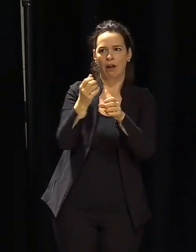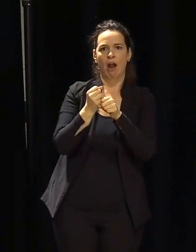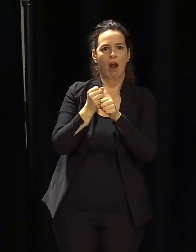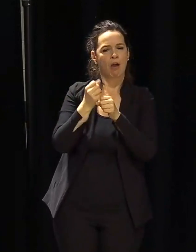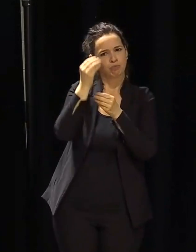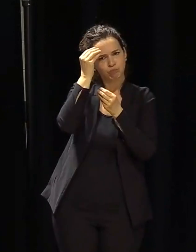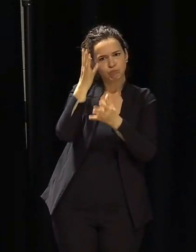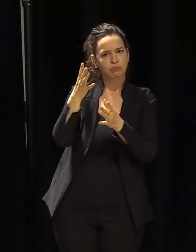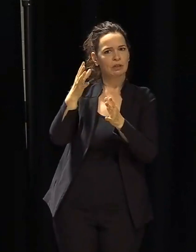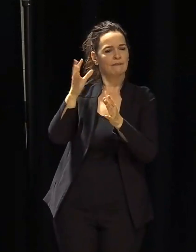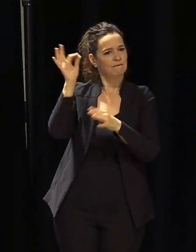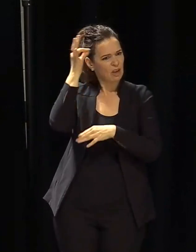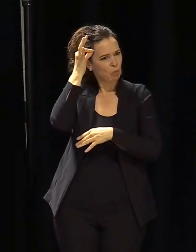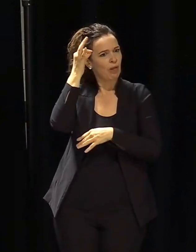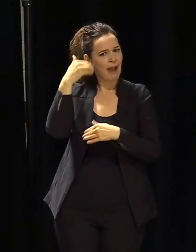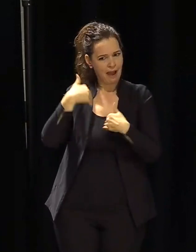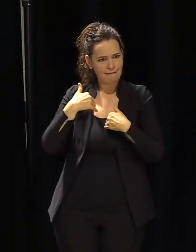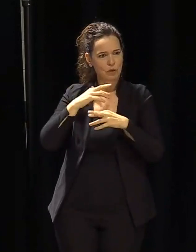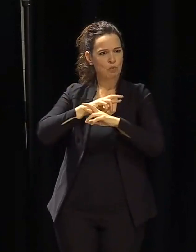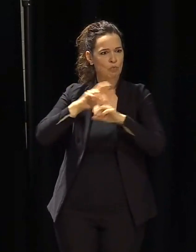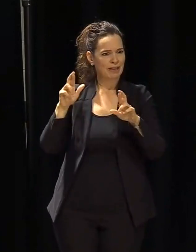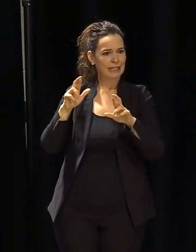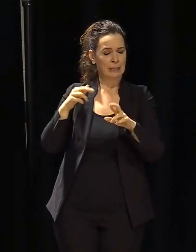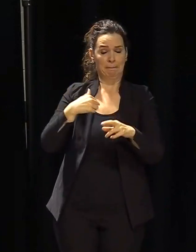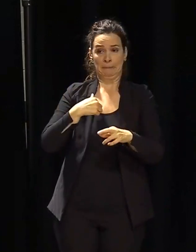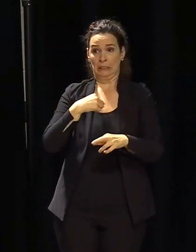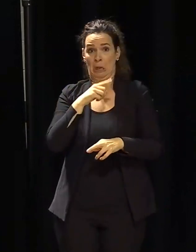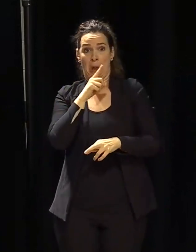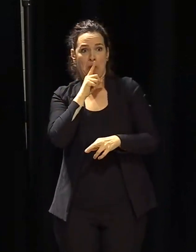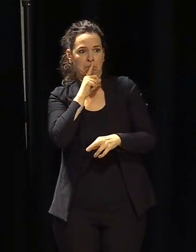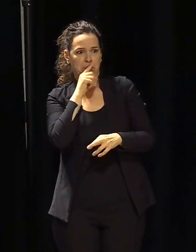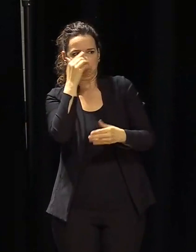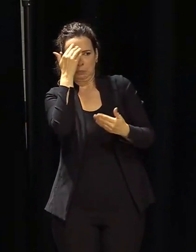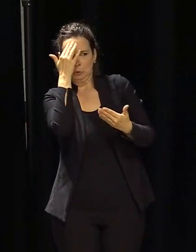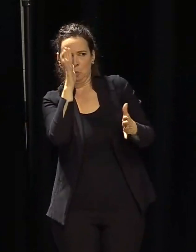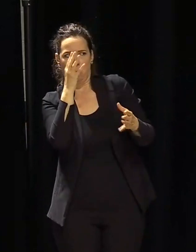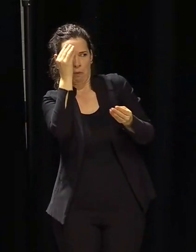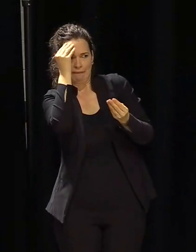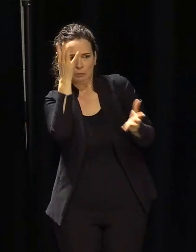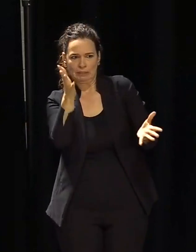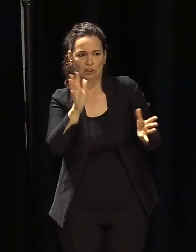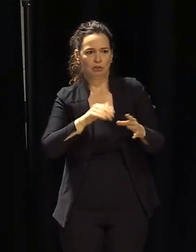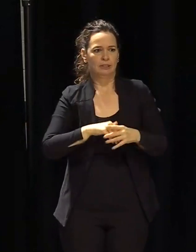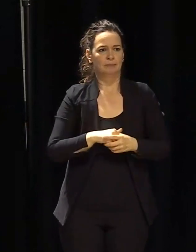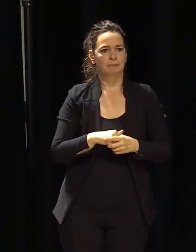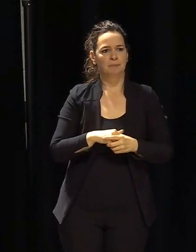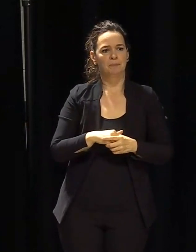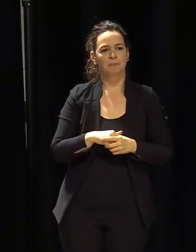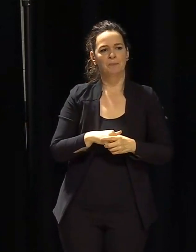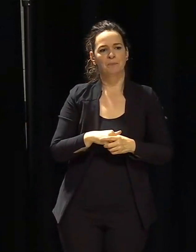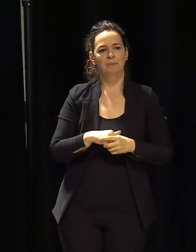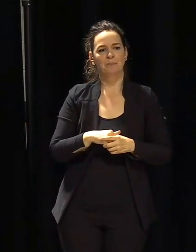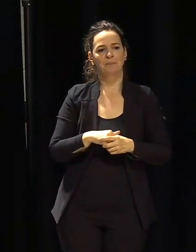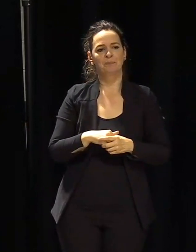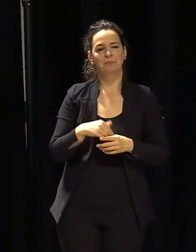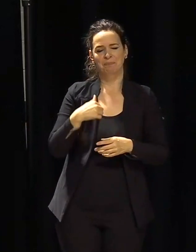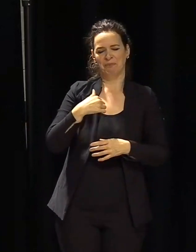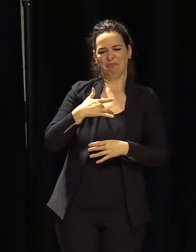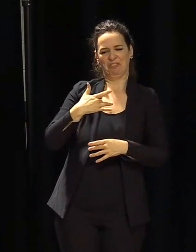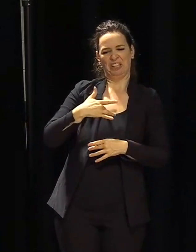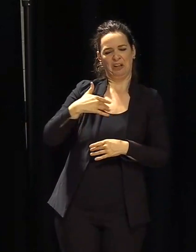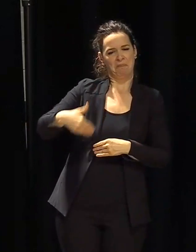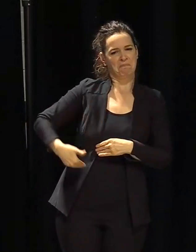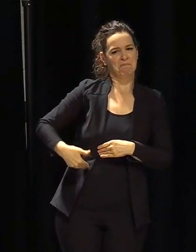at this point that those hospitals will be. But if I think the Pfizer vaccine, you have to keep it in these